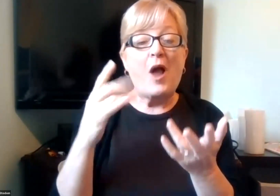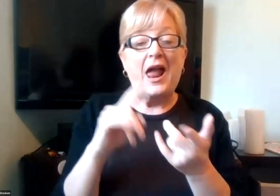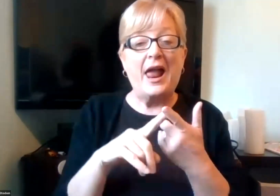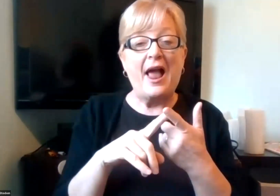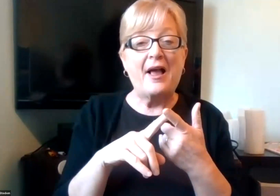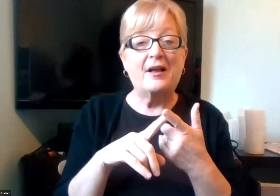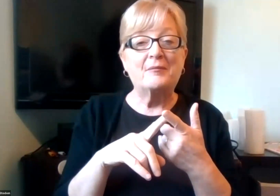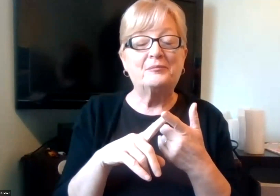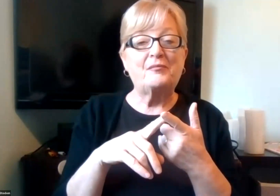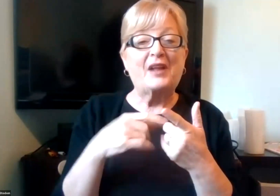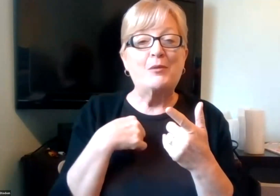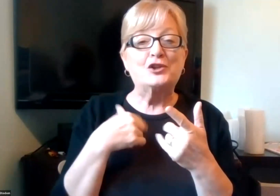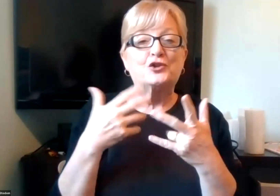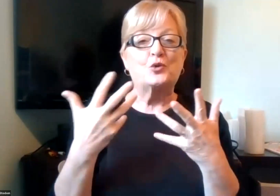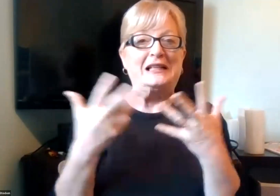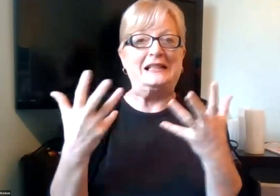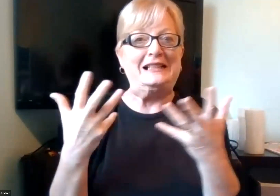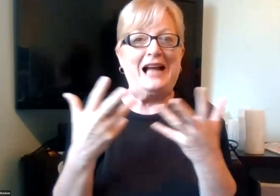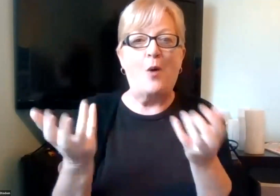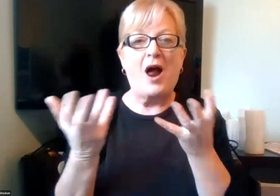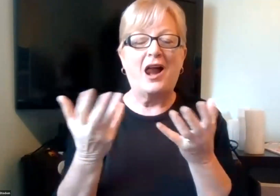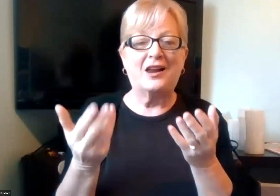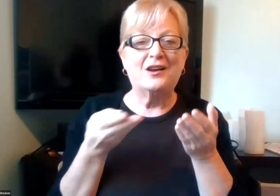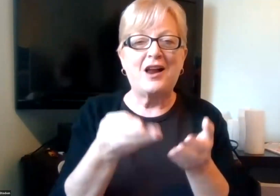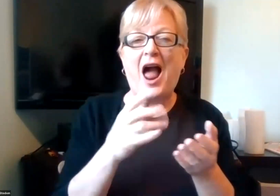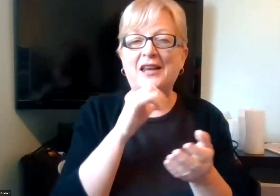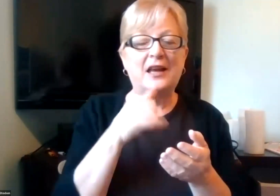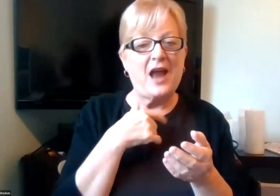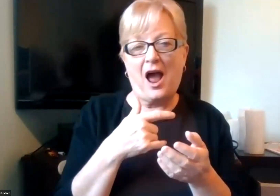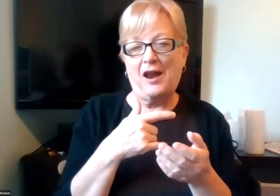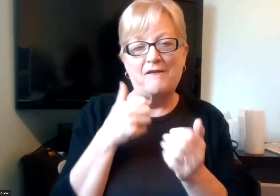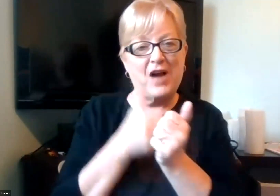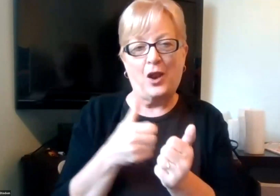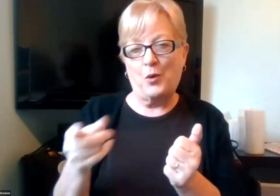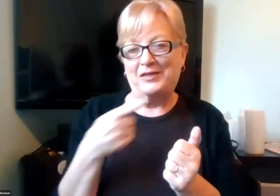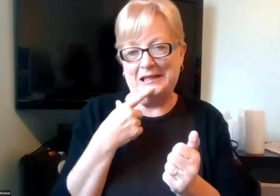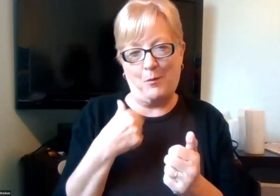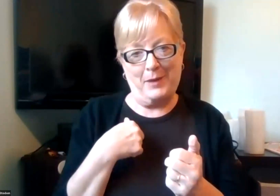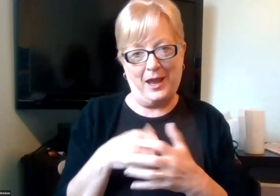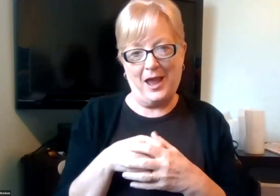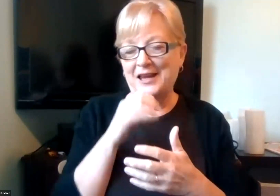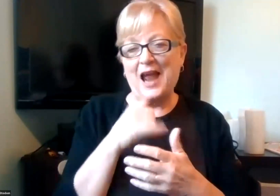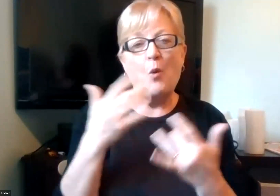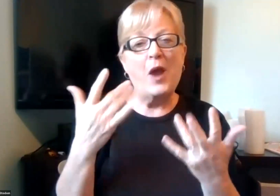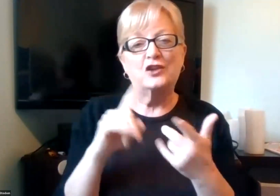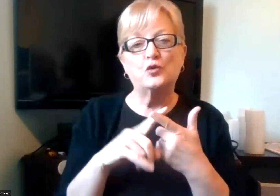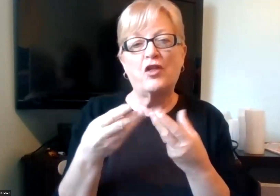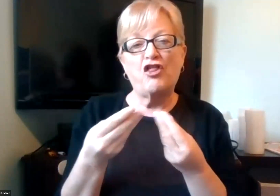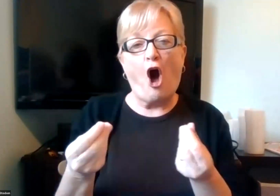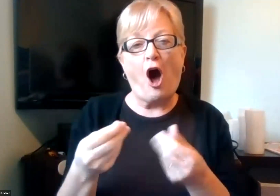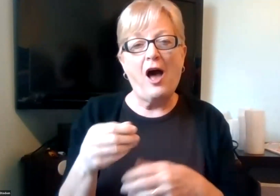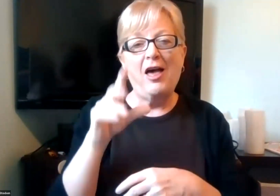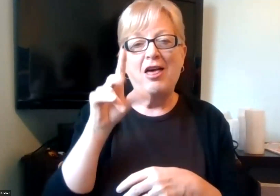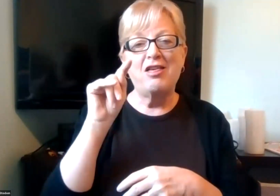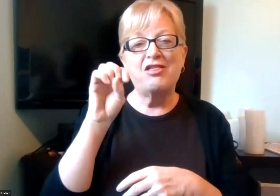was so anxious to get these cookies baked, I did not follow that instruction. So the